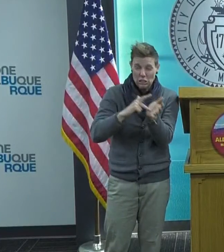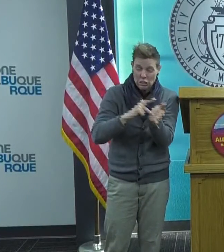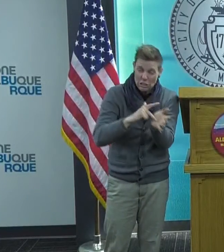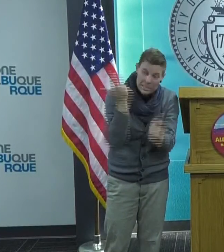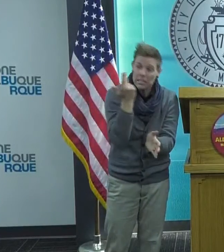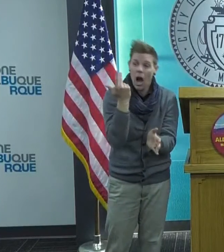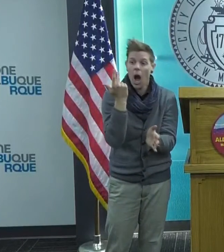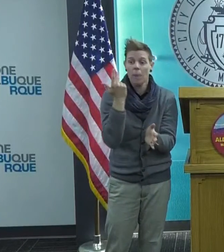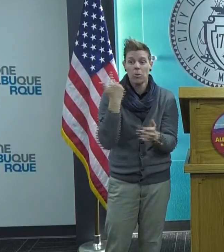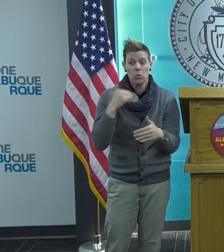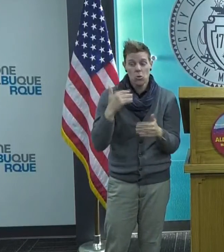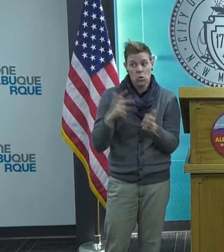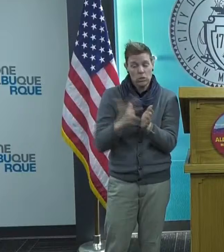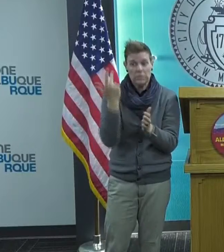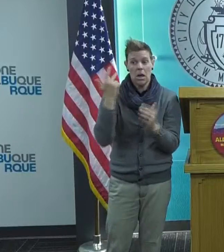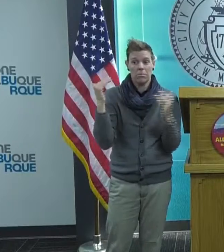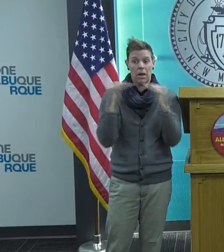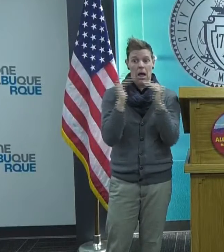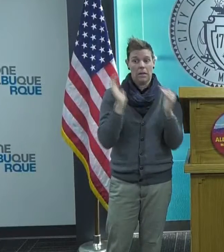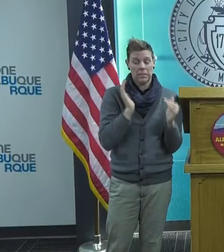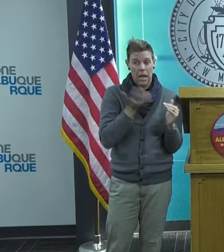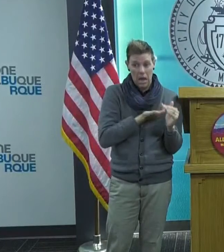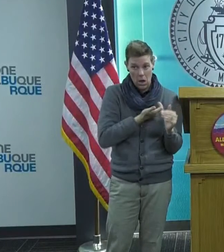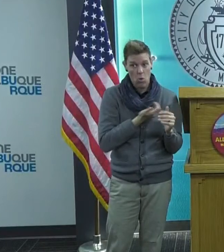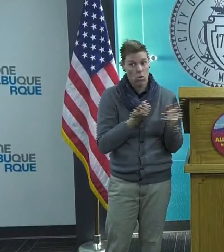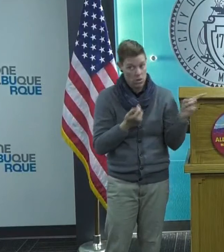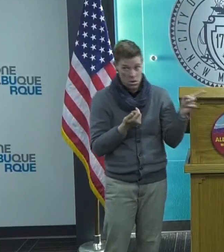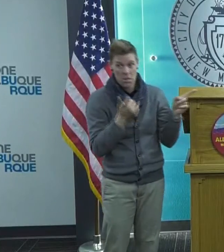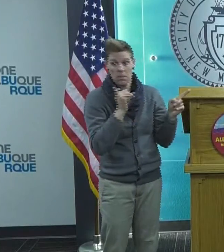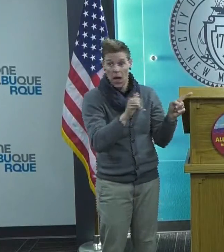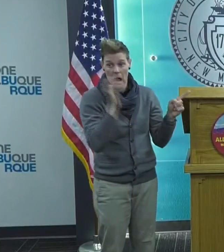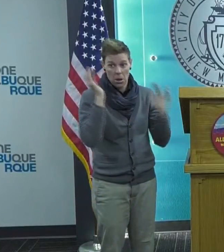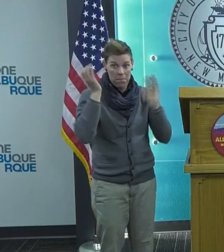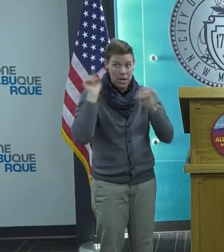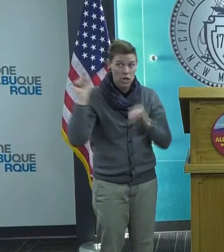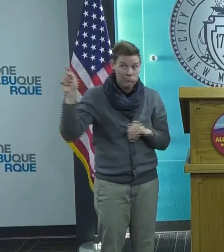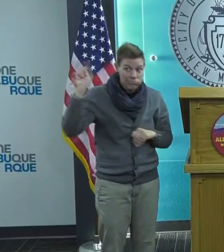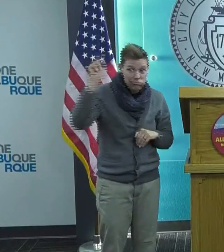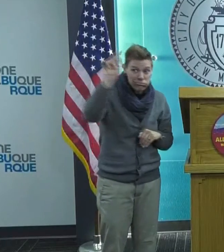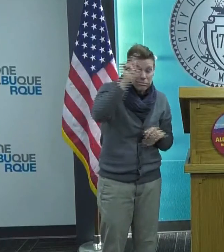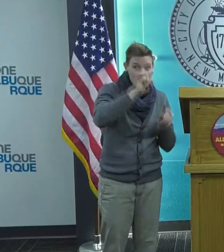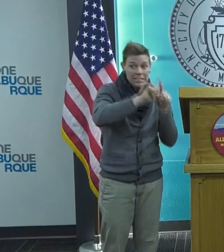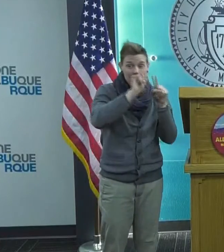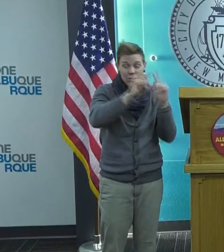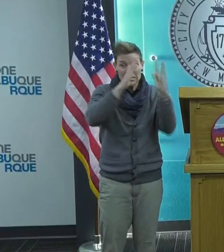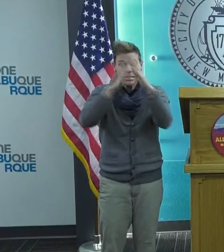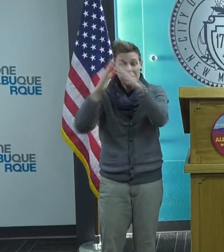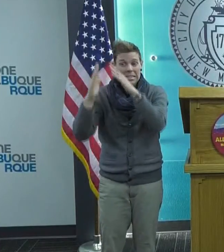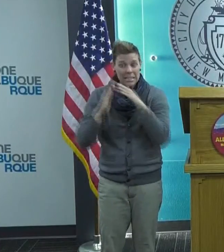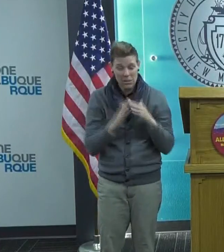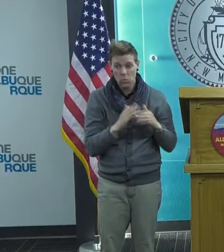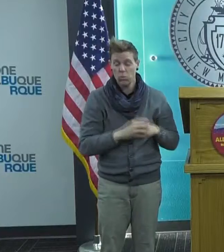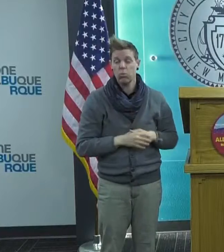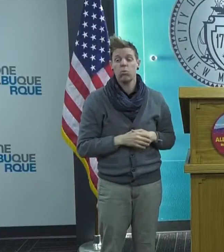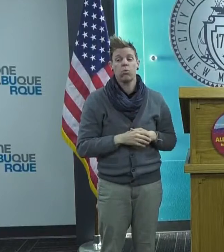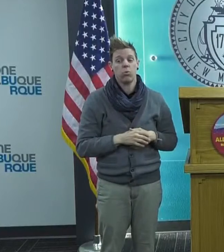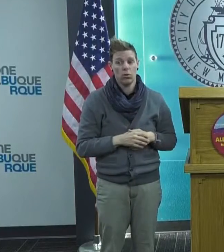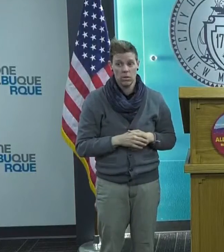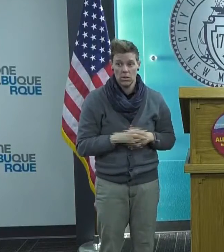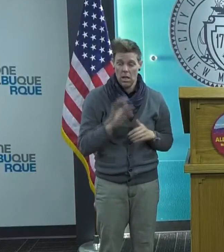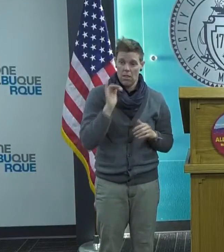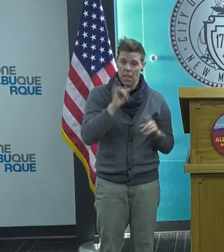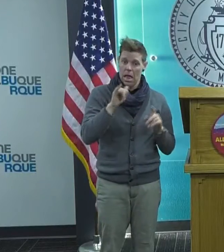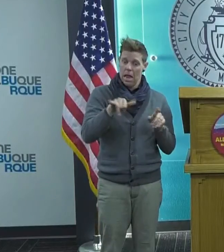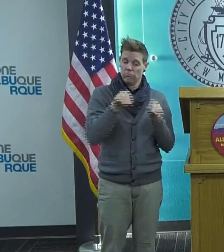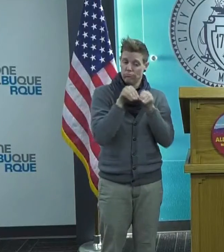just how we stack up, again, around other cities. So we continue to watch this. And look, our positivity rate is an area where we are losing ground with